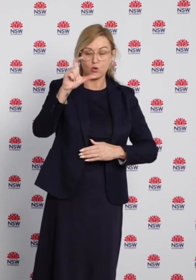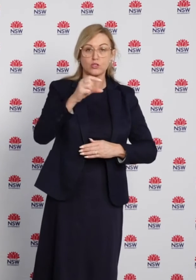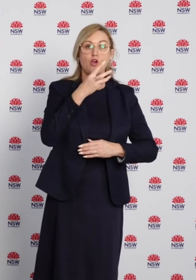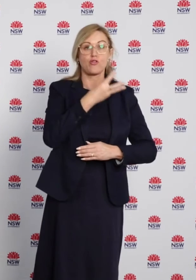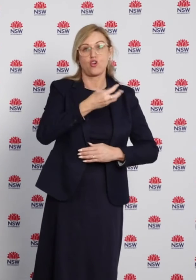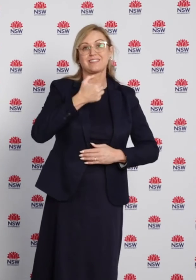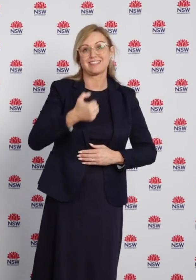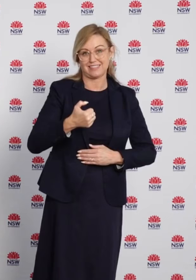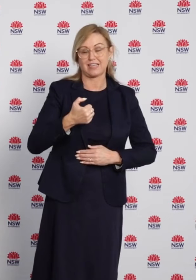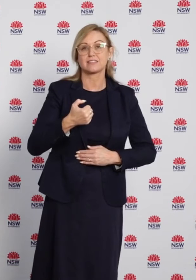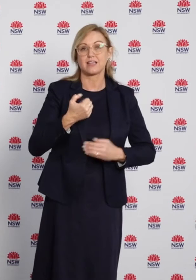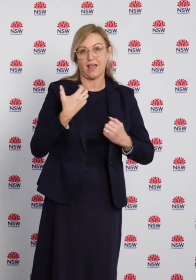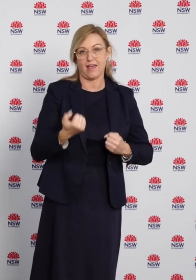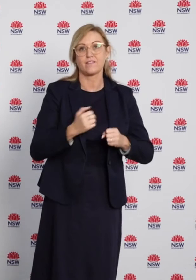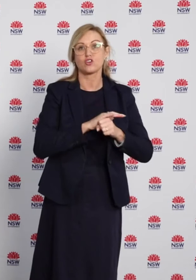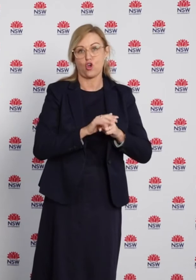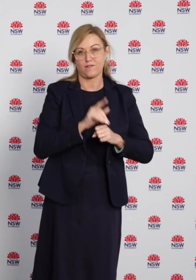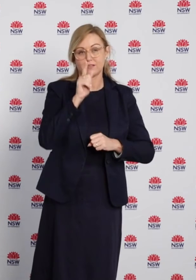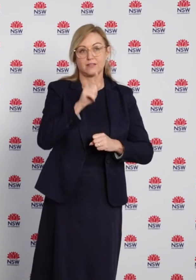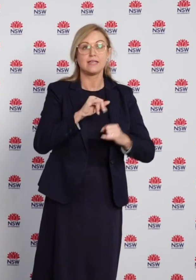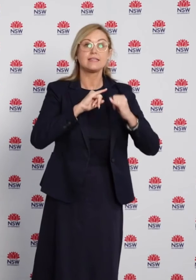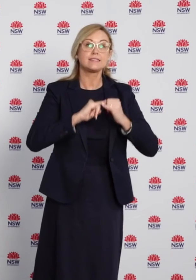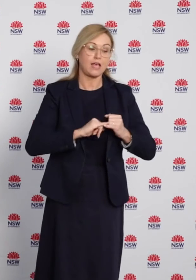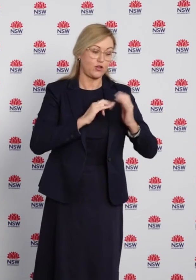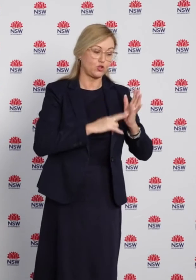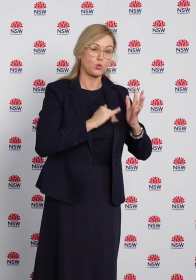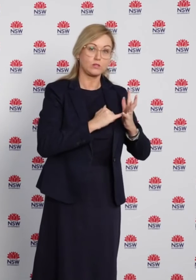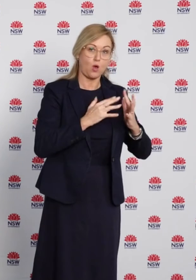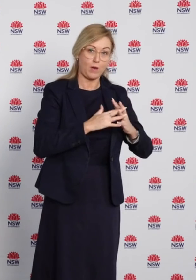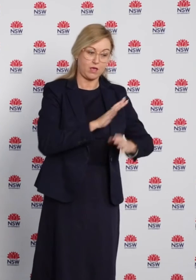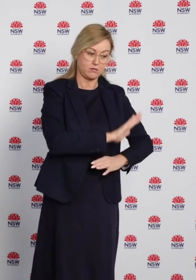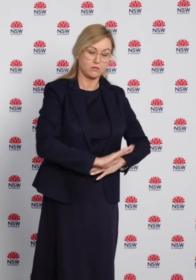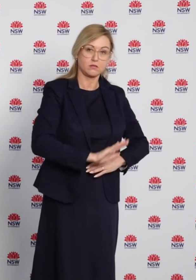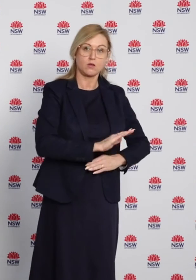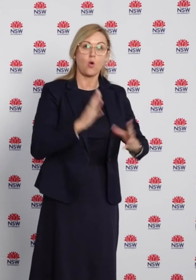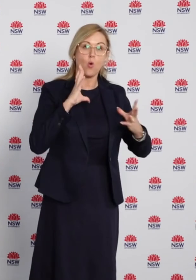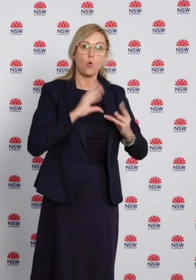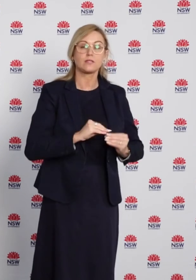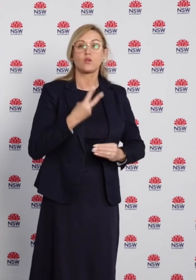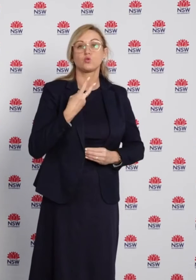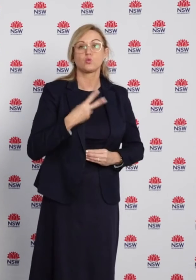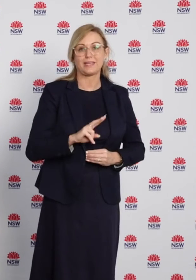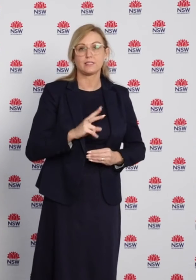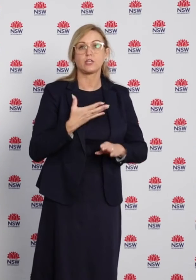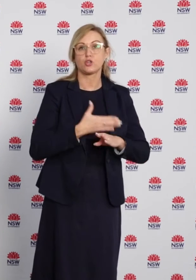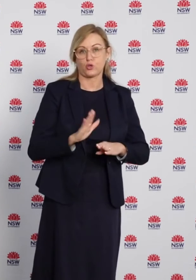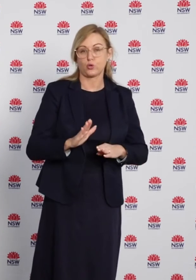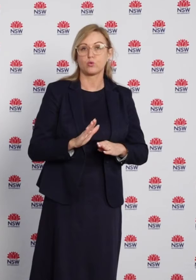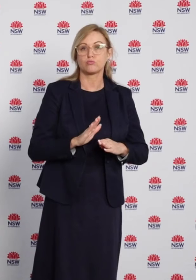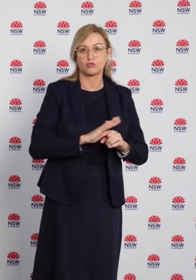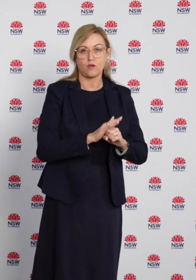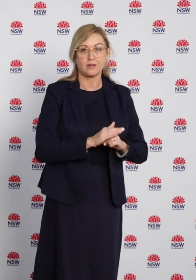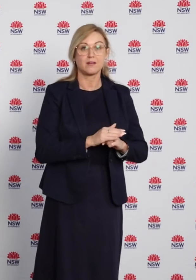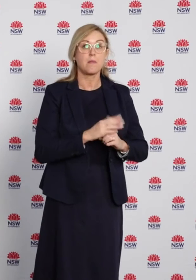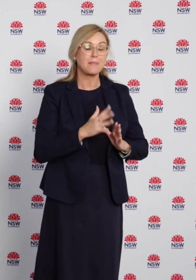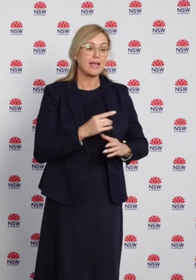36 cases were reported. In southern New South Wales, there were a total of 20 new cases reported, including